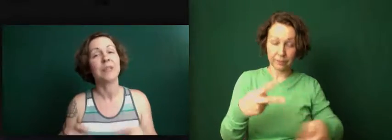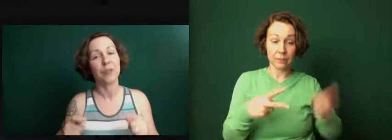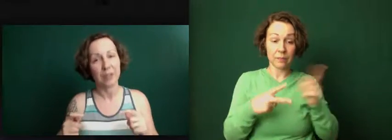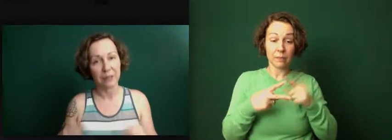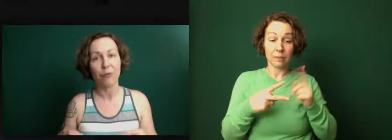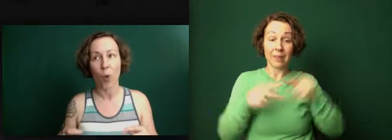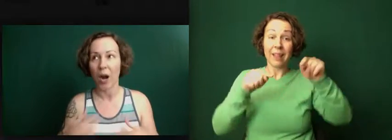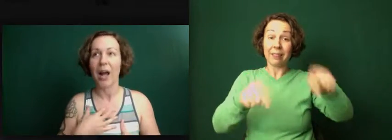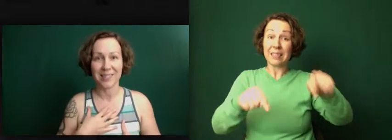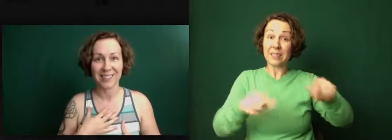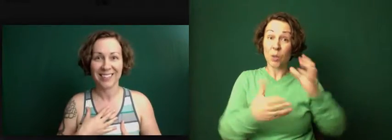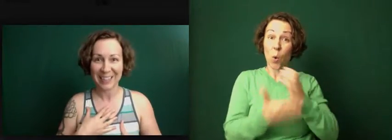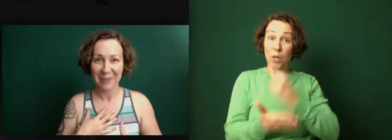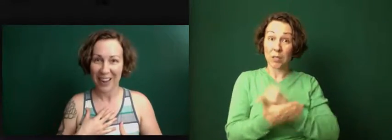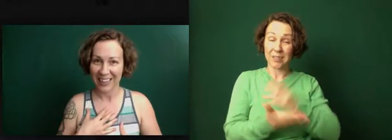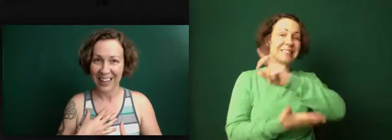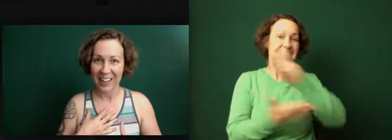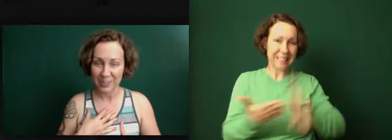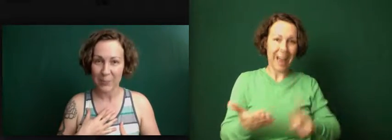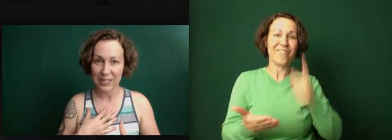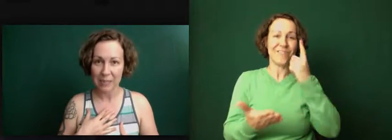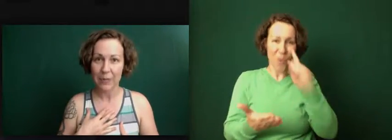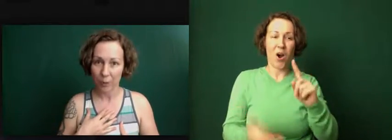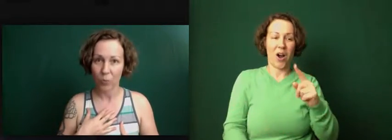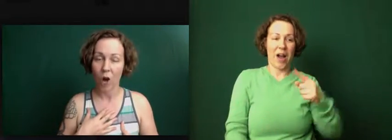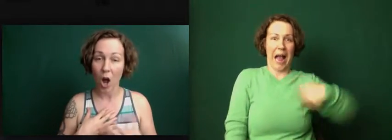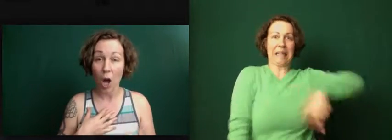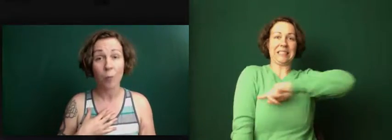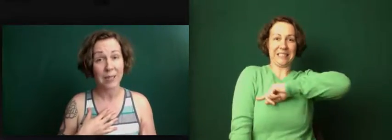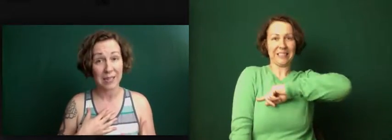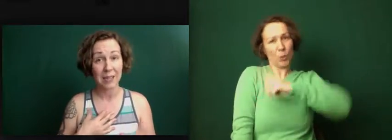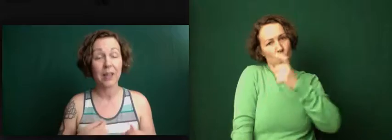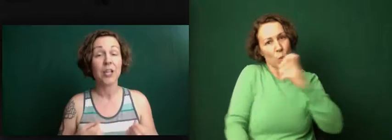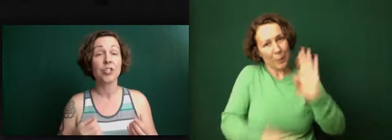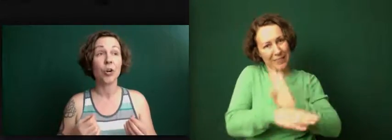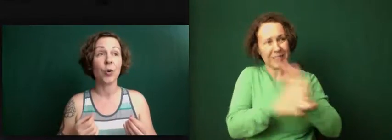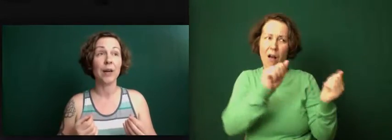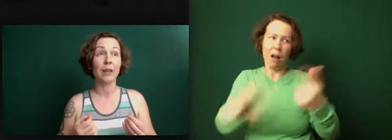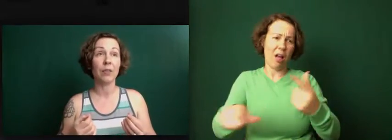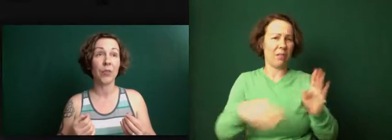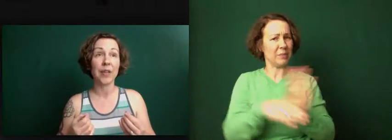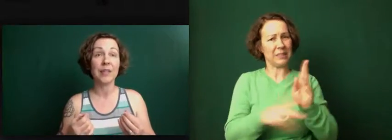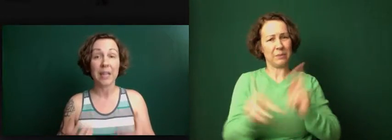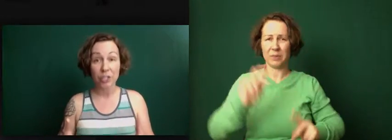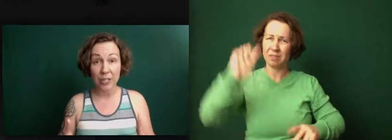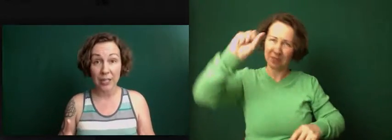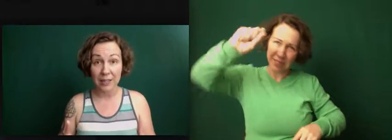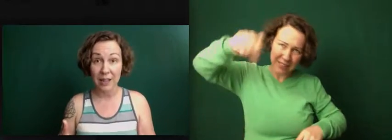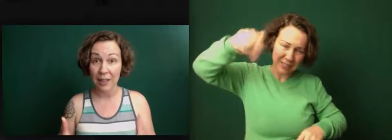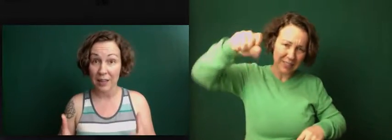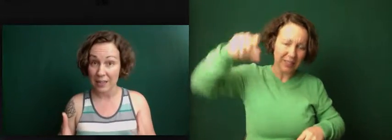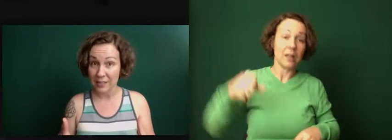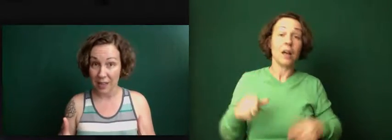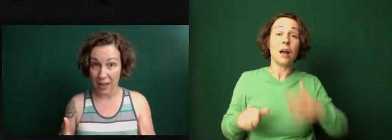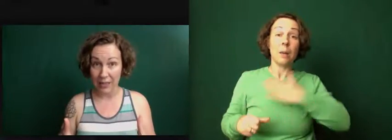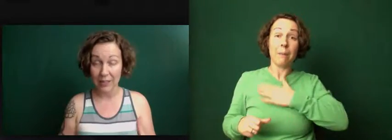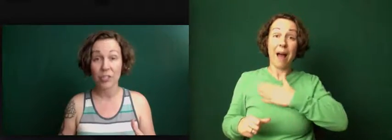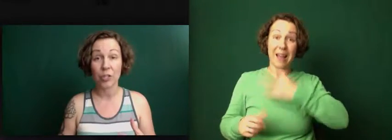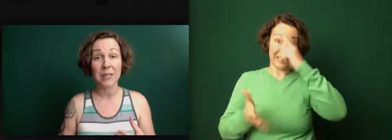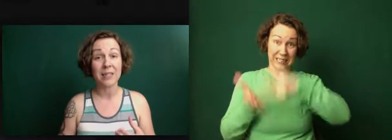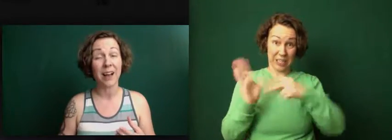course specifically for us in mind, us busy people. We're all busy. So the intention is, and it